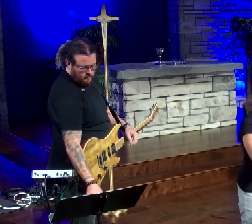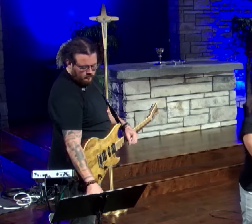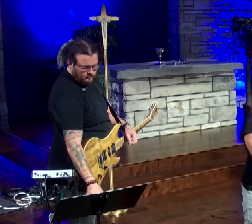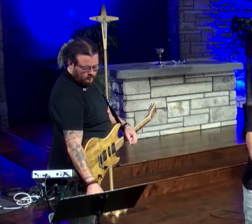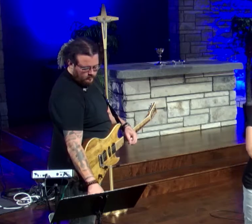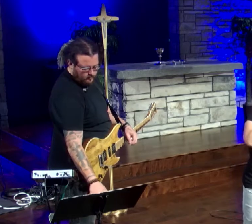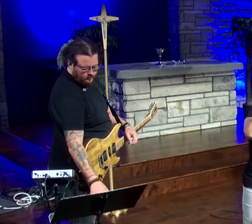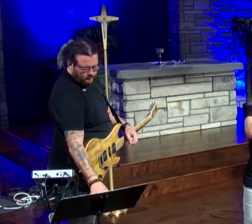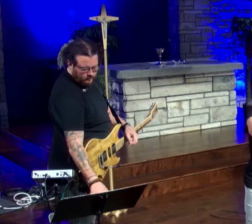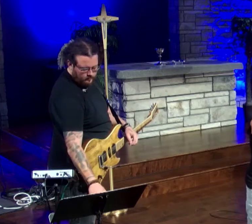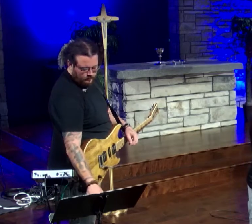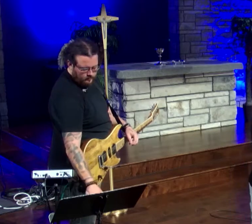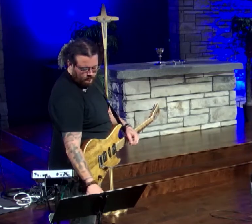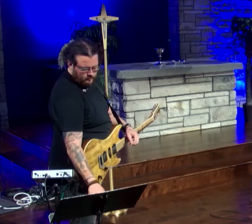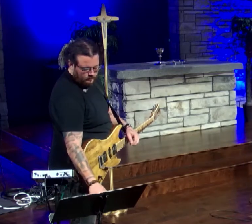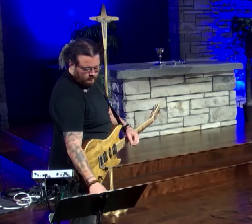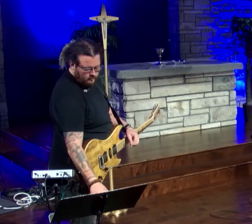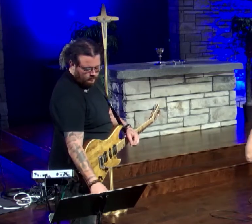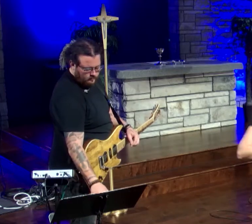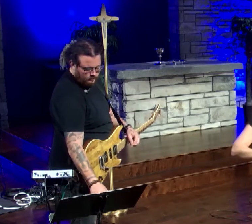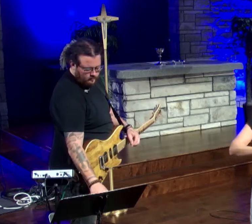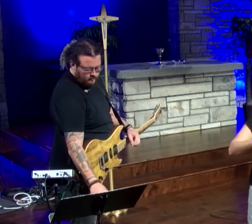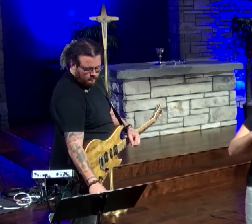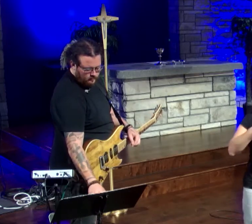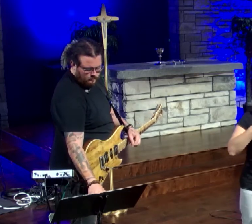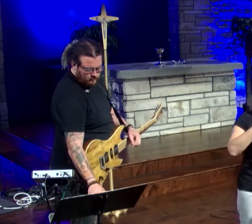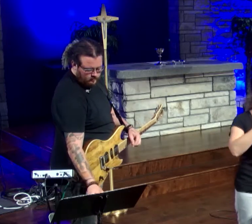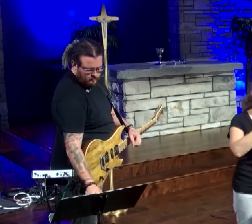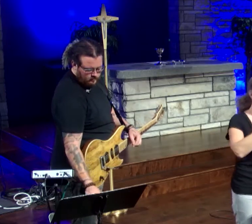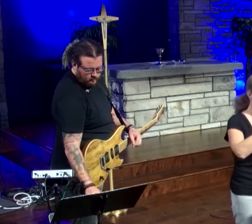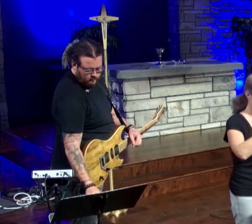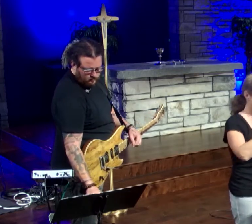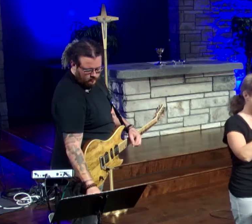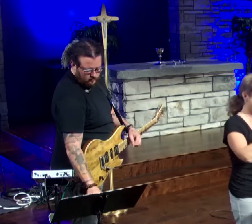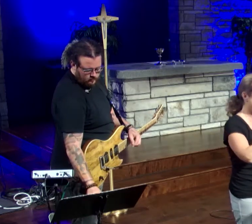I worship your holy